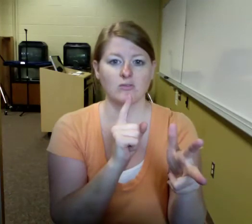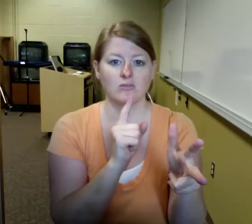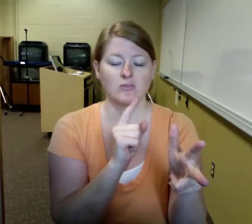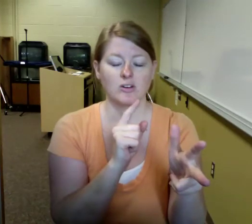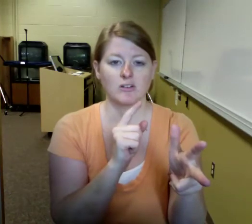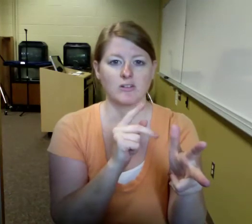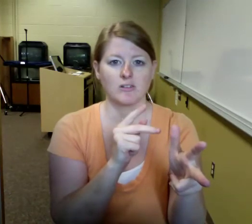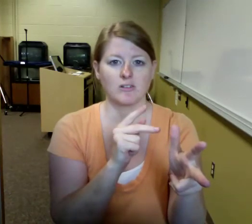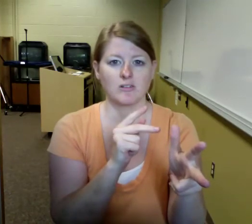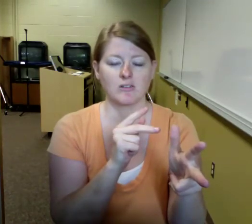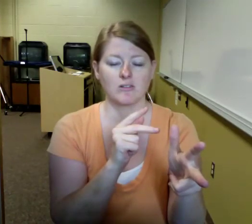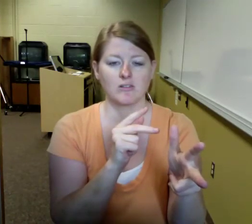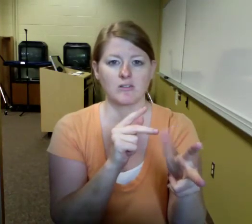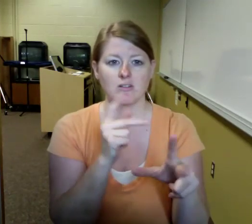being occupied by 3 white males.